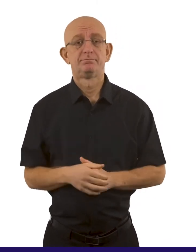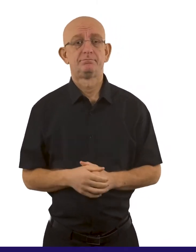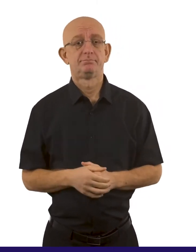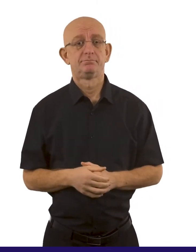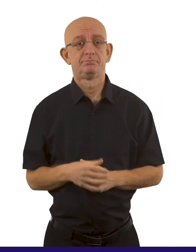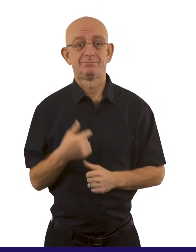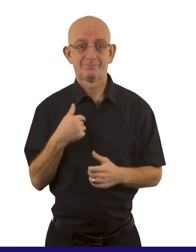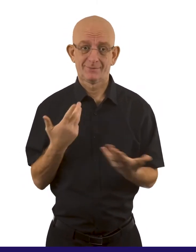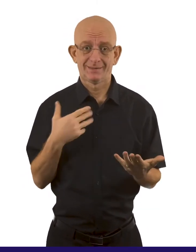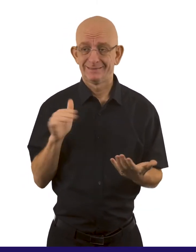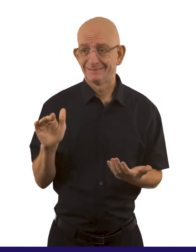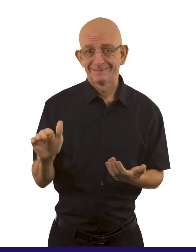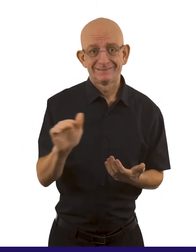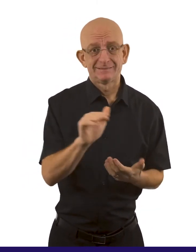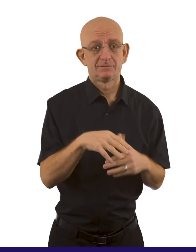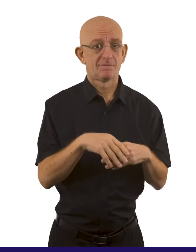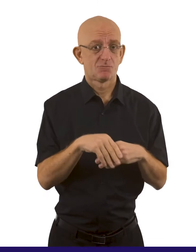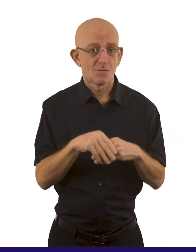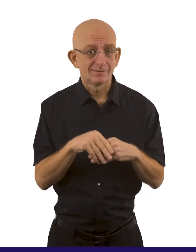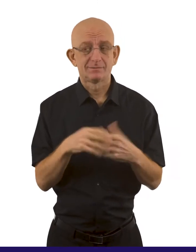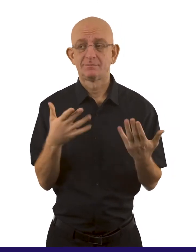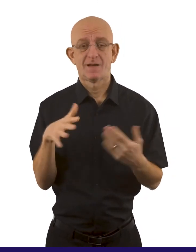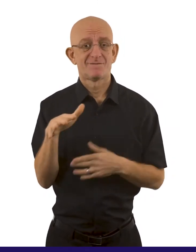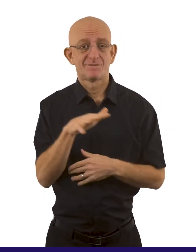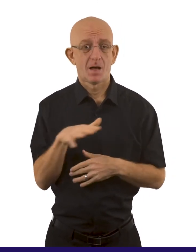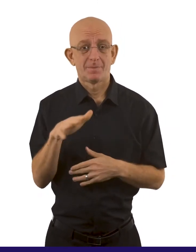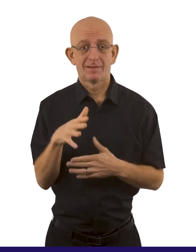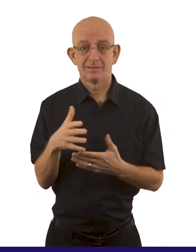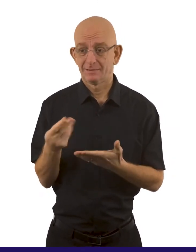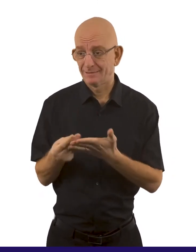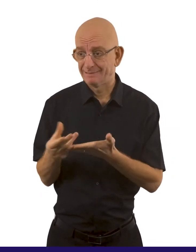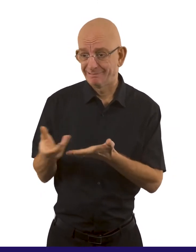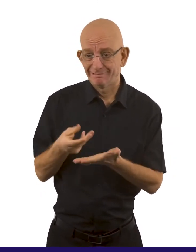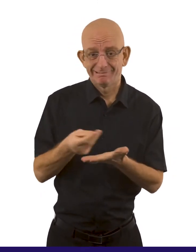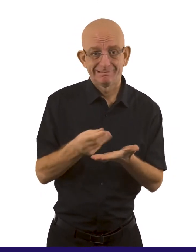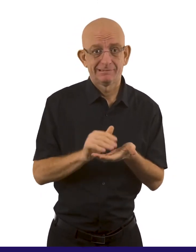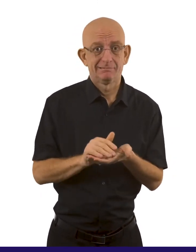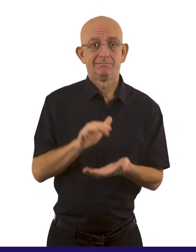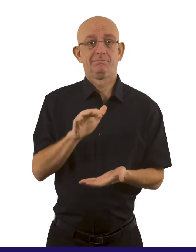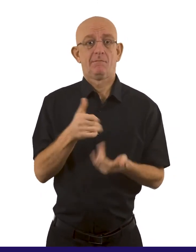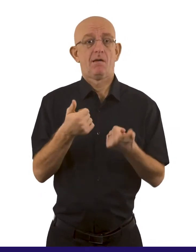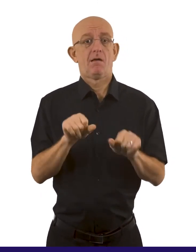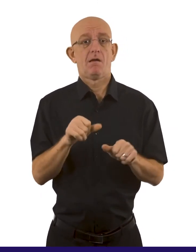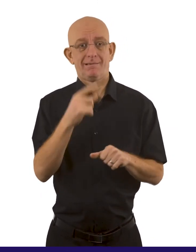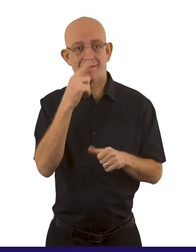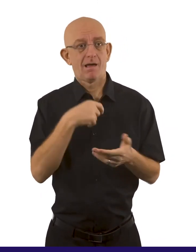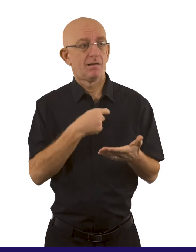brackets. Relied mainly on friends and family to raise required funds to make adjustments